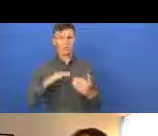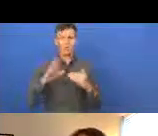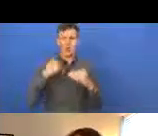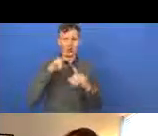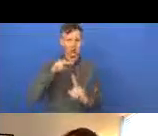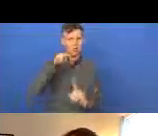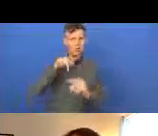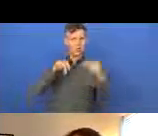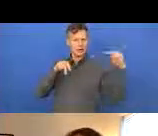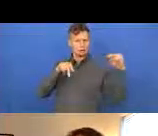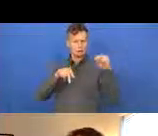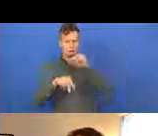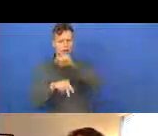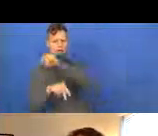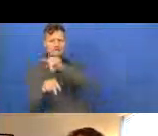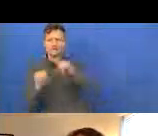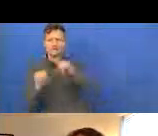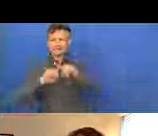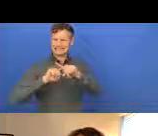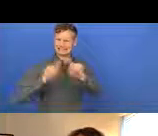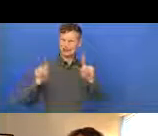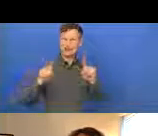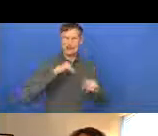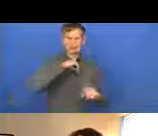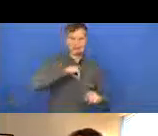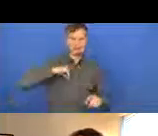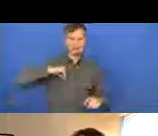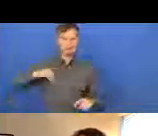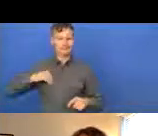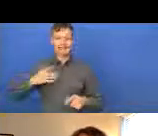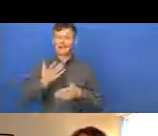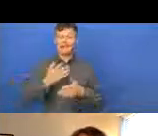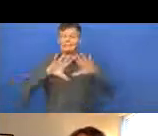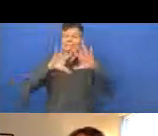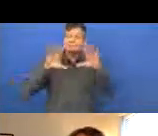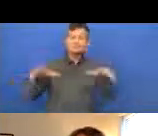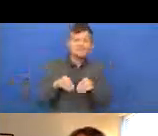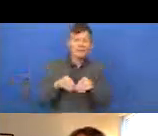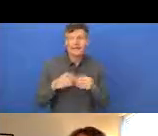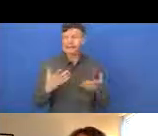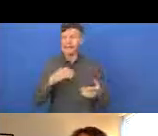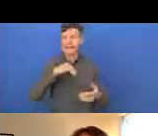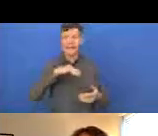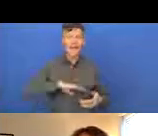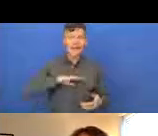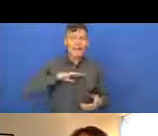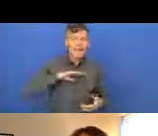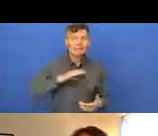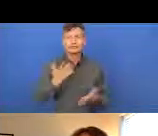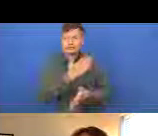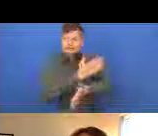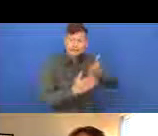gender, age, family disadvantage, disability type, and learning setting could affect vulnerability to